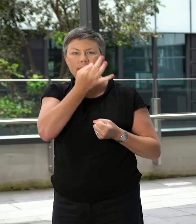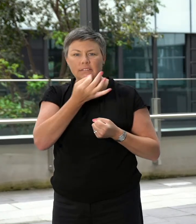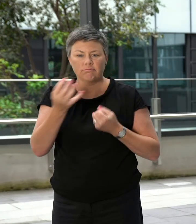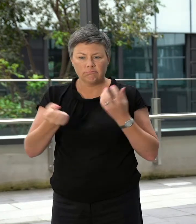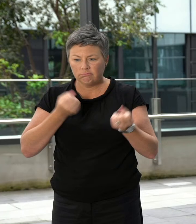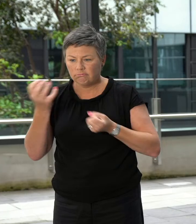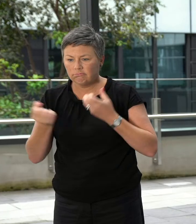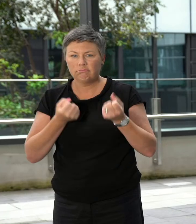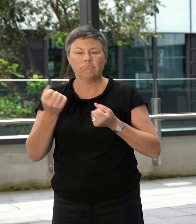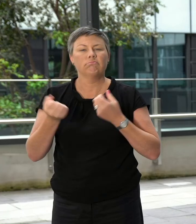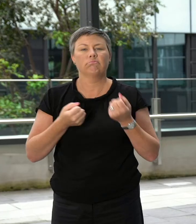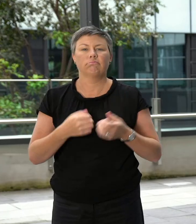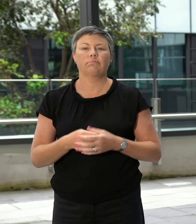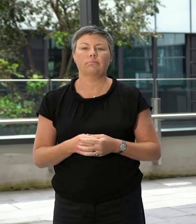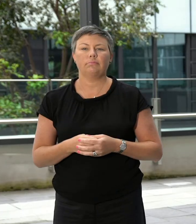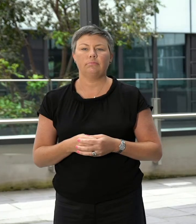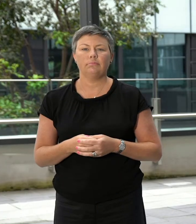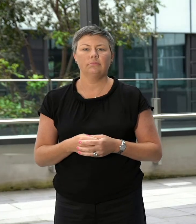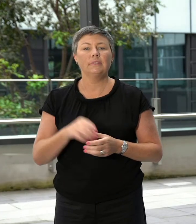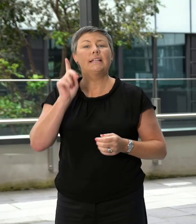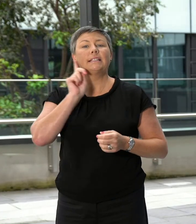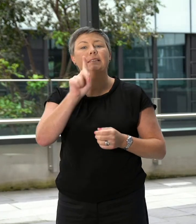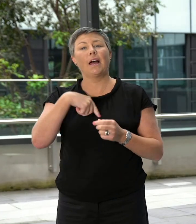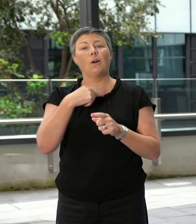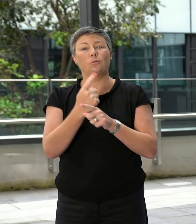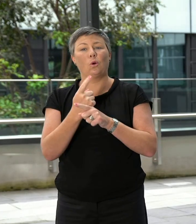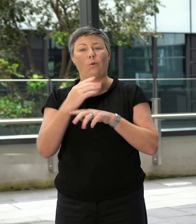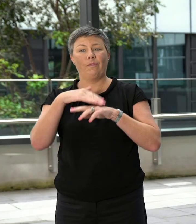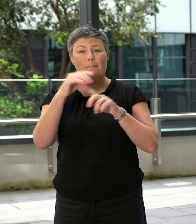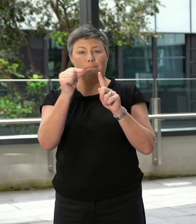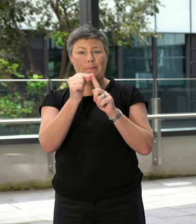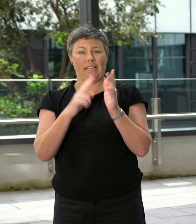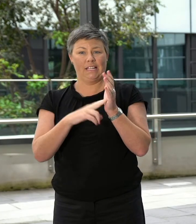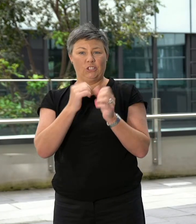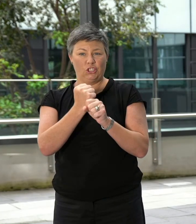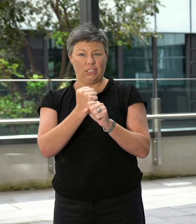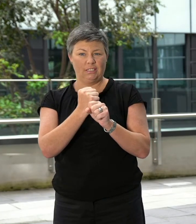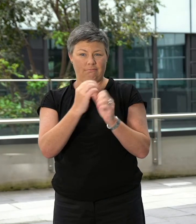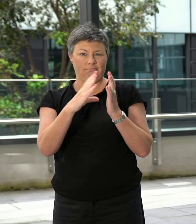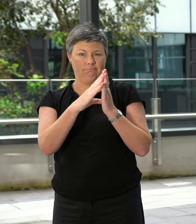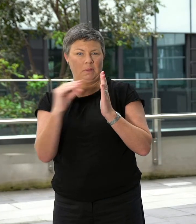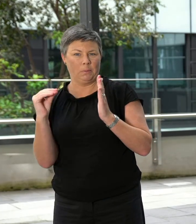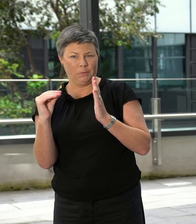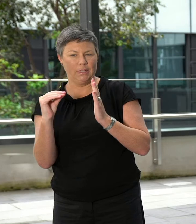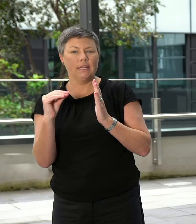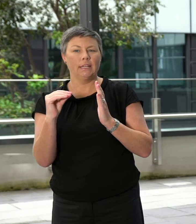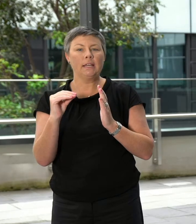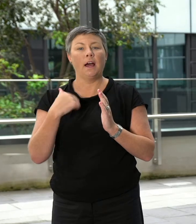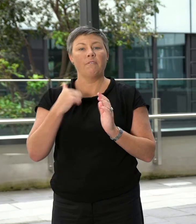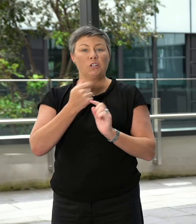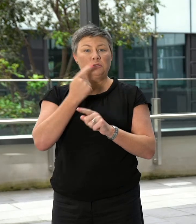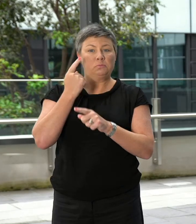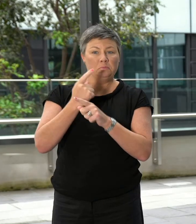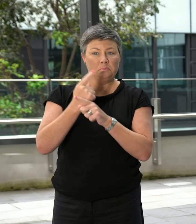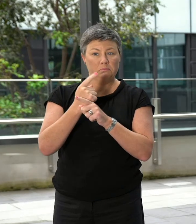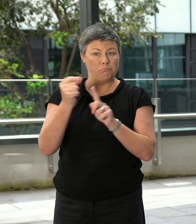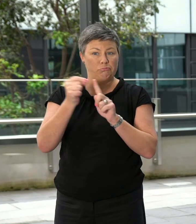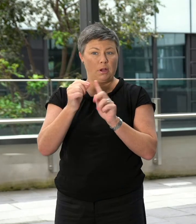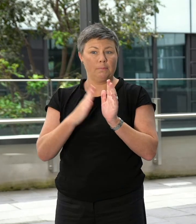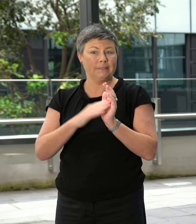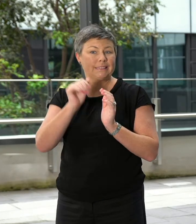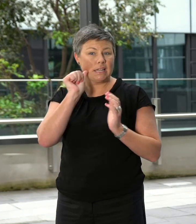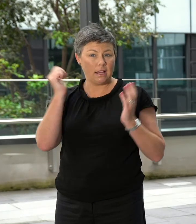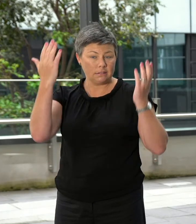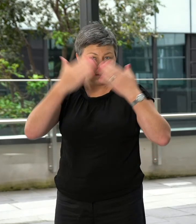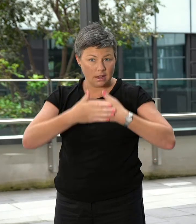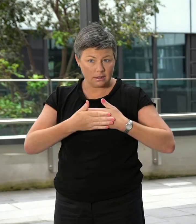to issues I discussed yesterday about Papua New Guinea, I had a discussion with the Prime Minister last night. We'll